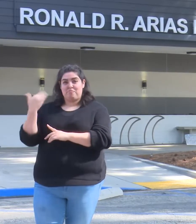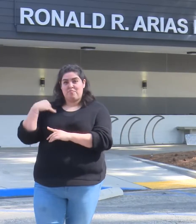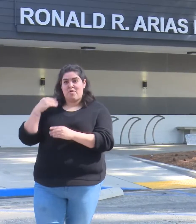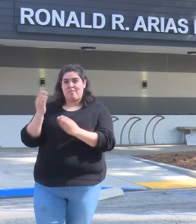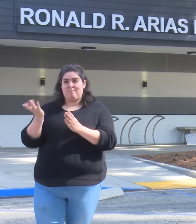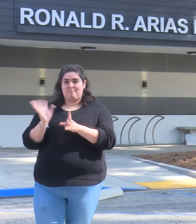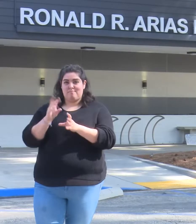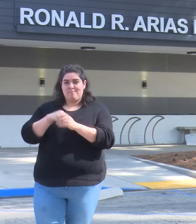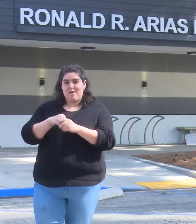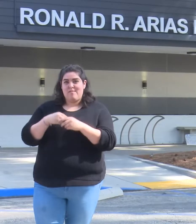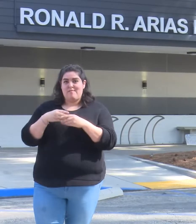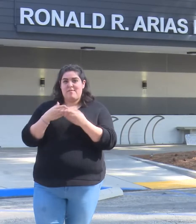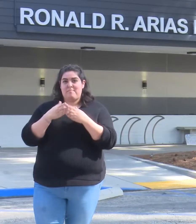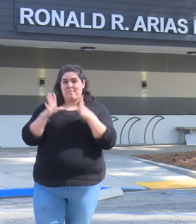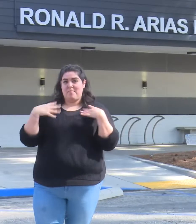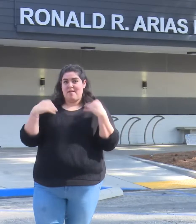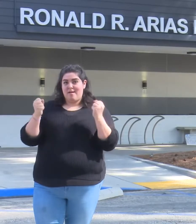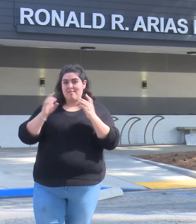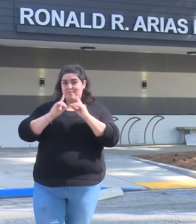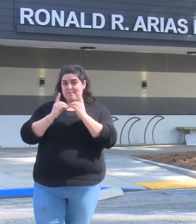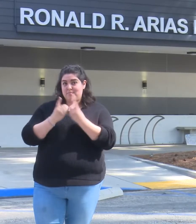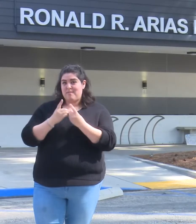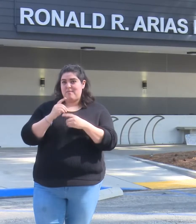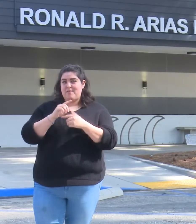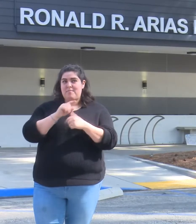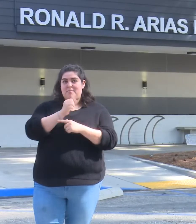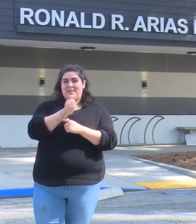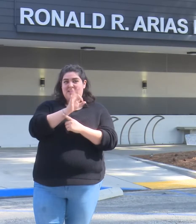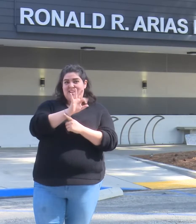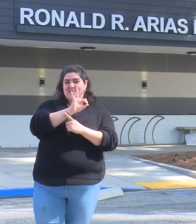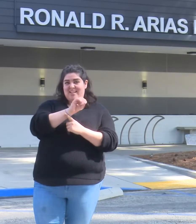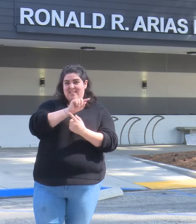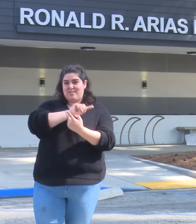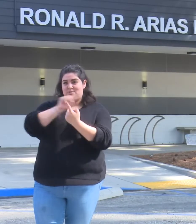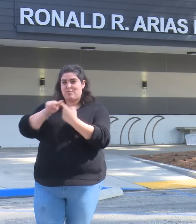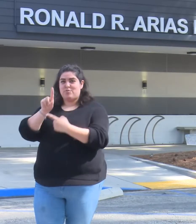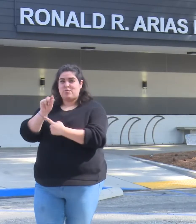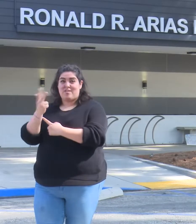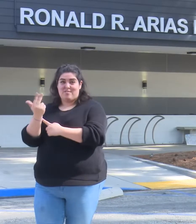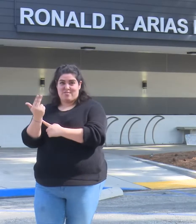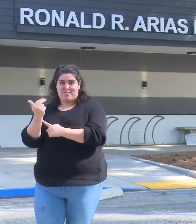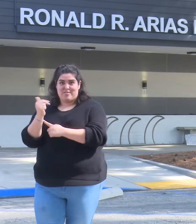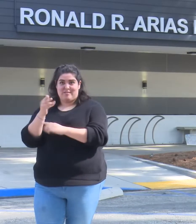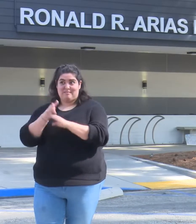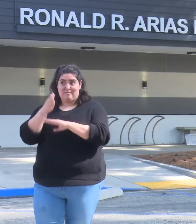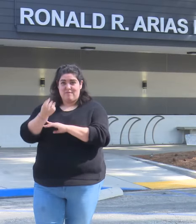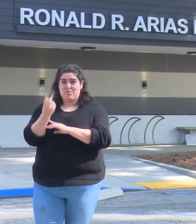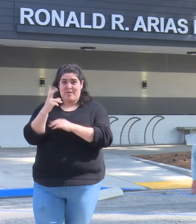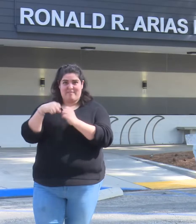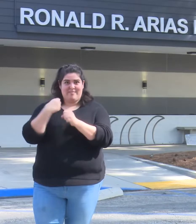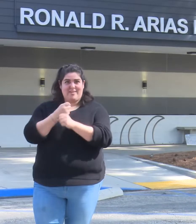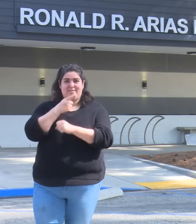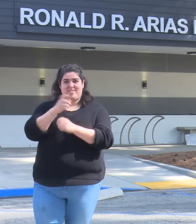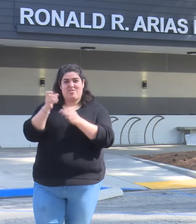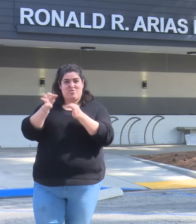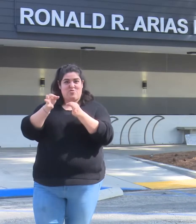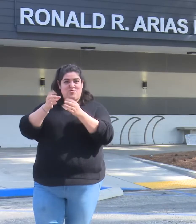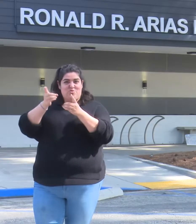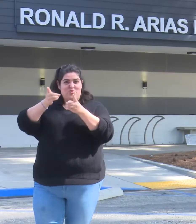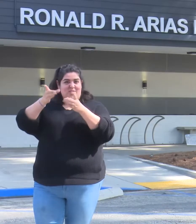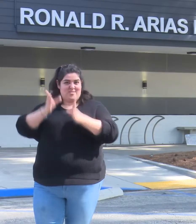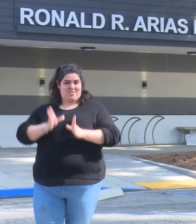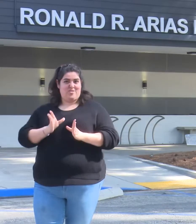Services Department from 1990 until 2013, for more than 12 years as the director of the department.